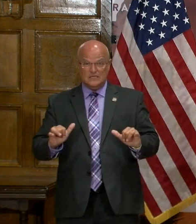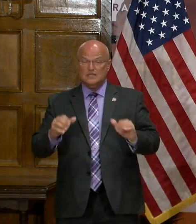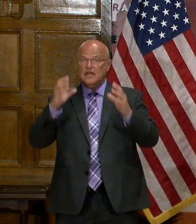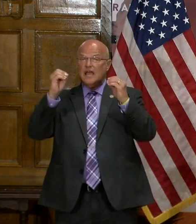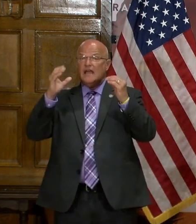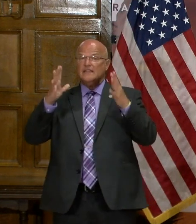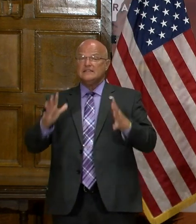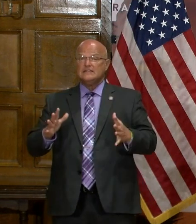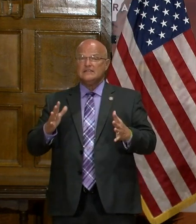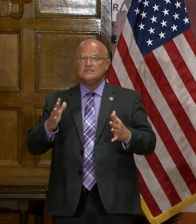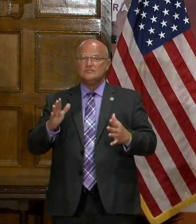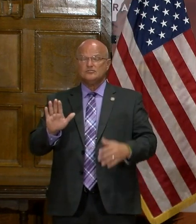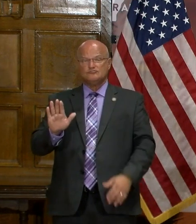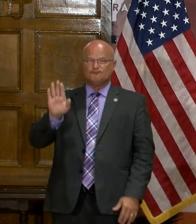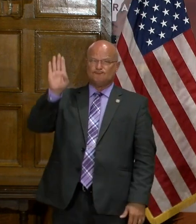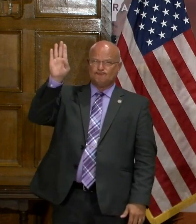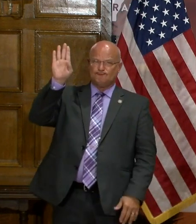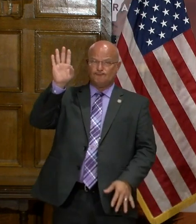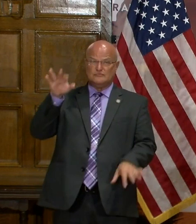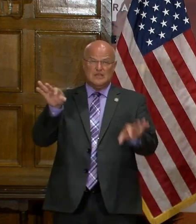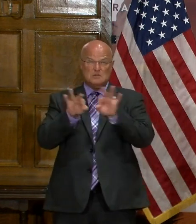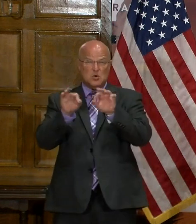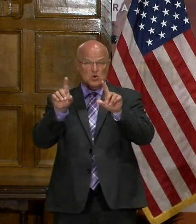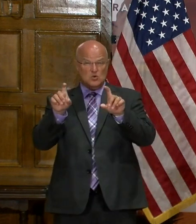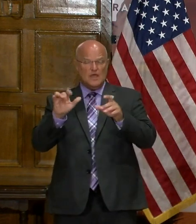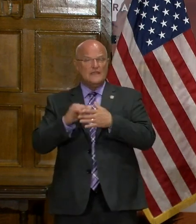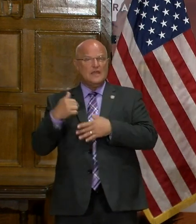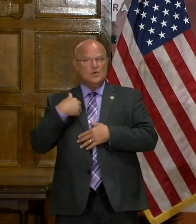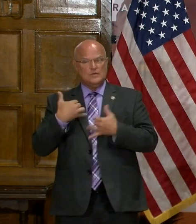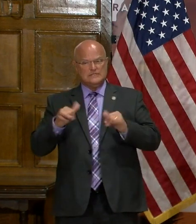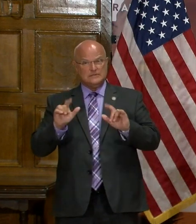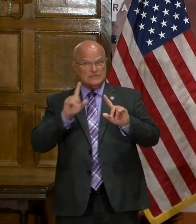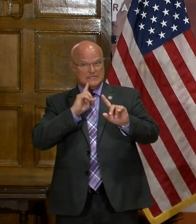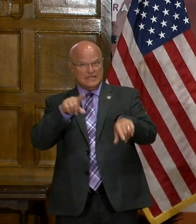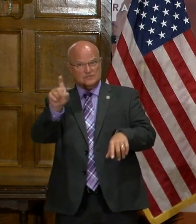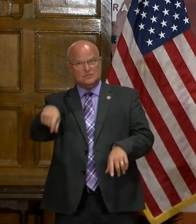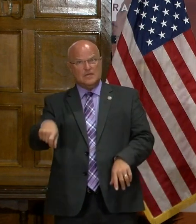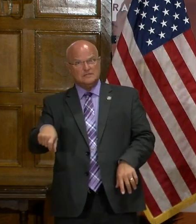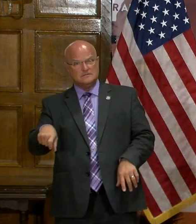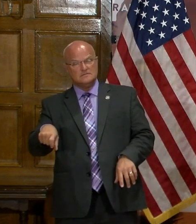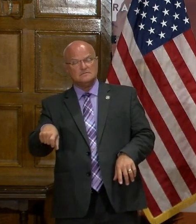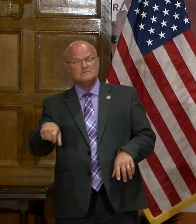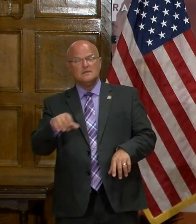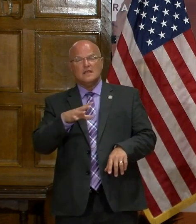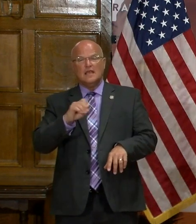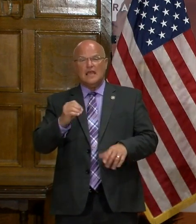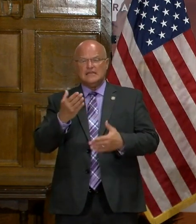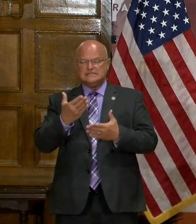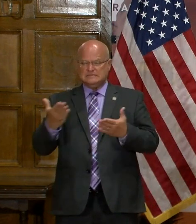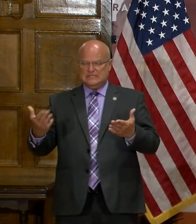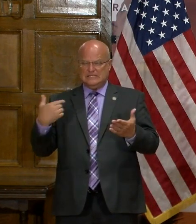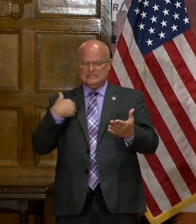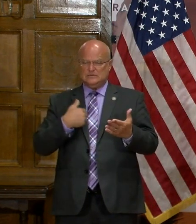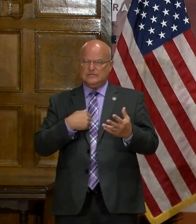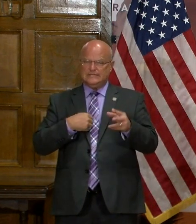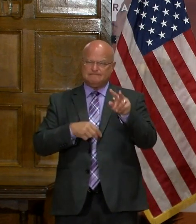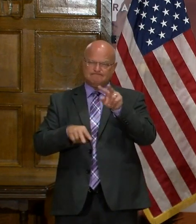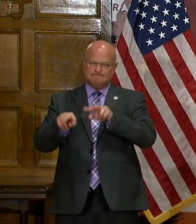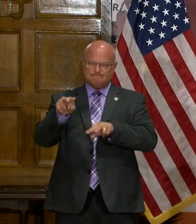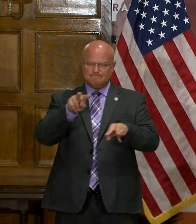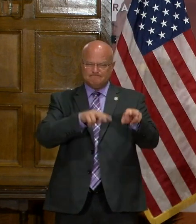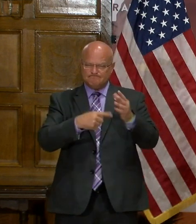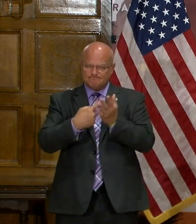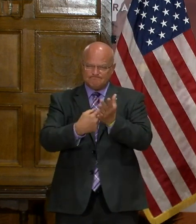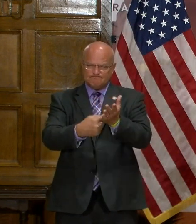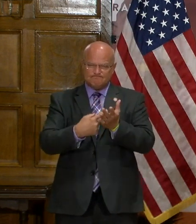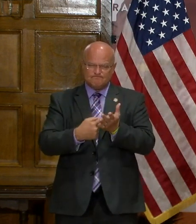teachers have raised some very important questions that we still have to answer, and there's some things that we can look at that we can